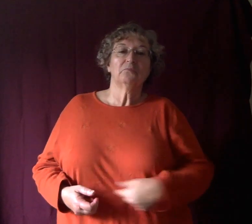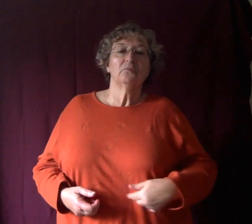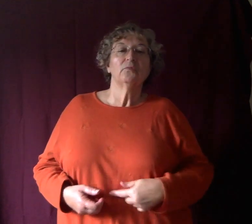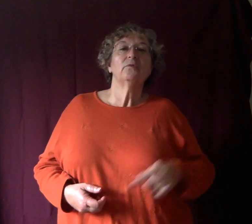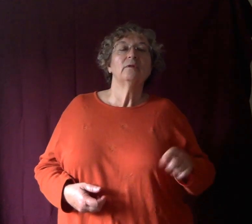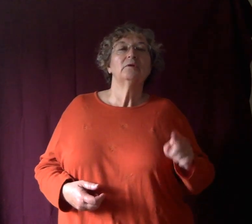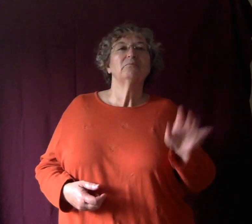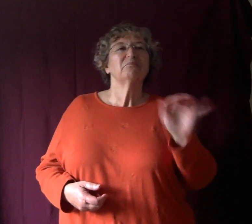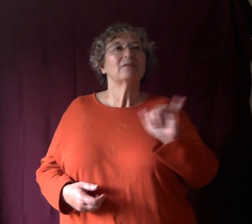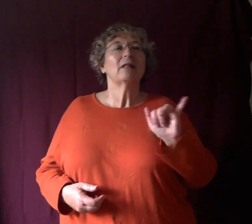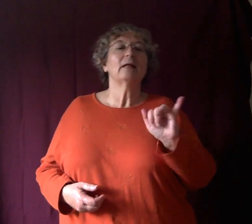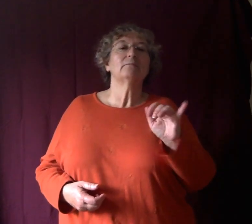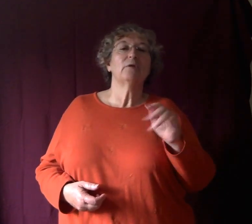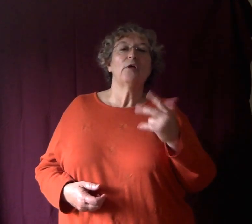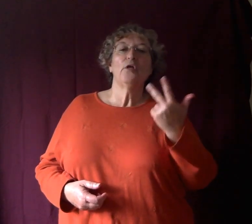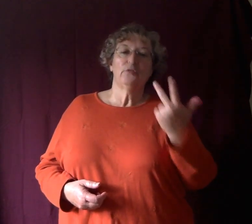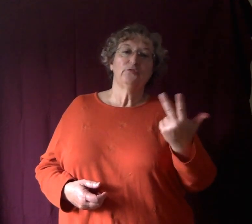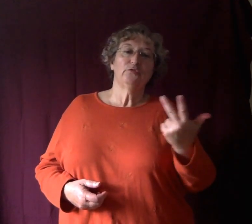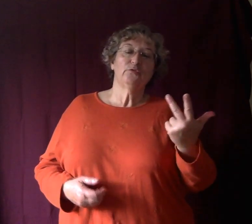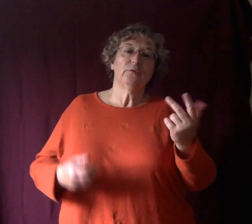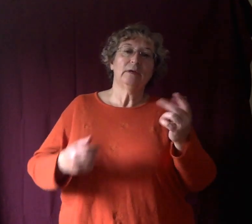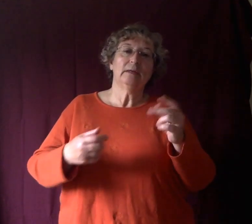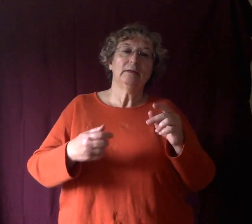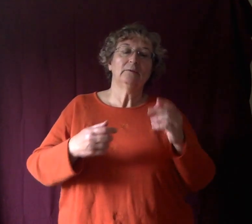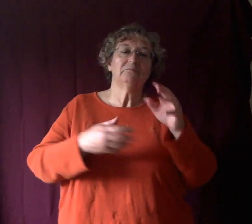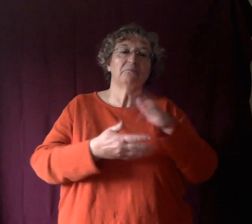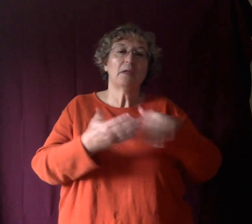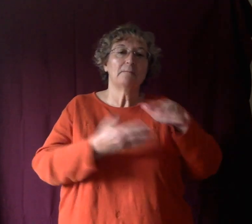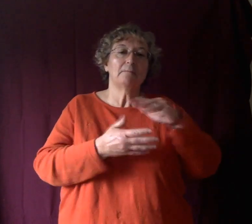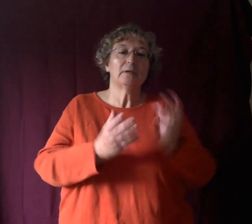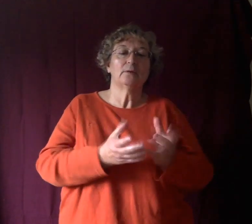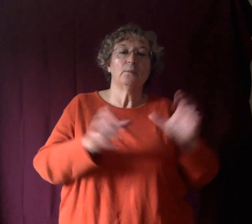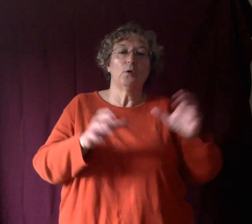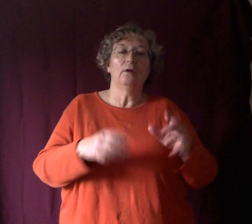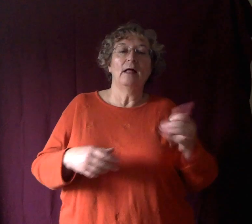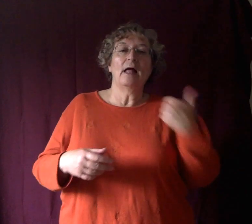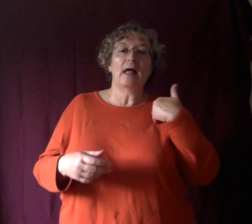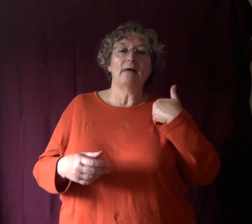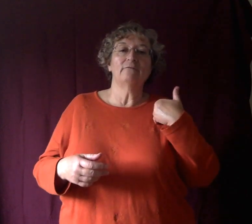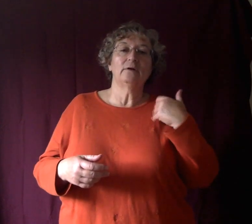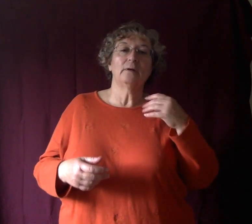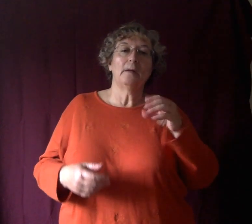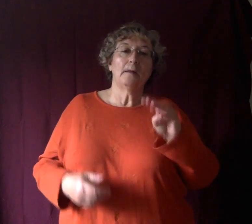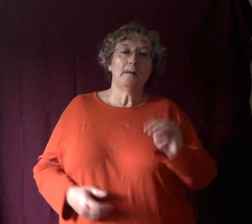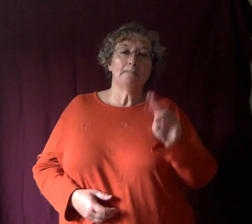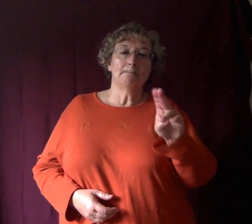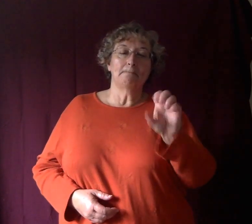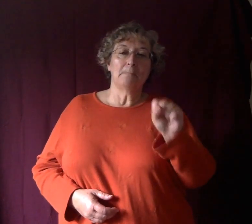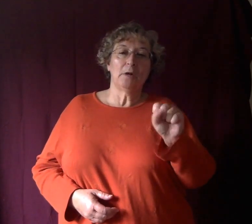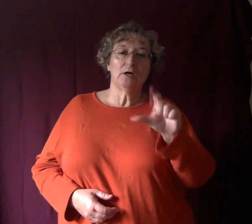bowl. It's got several layers of muscle that are designed to allow your stomach to contract or shrink in a three-dimensional